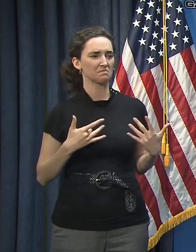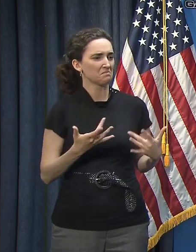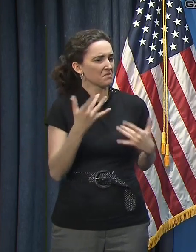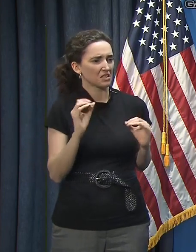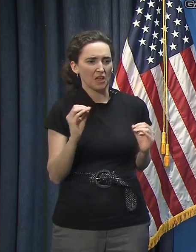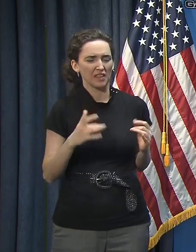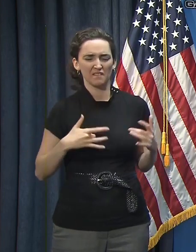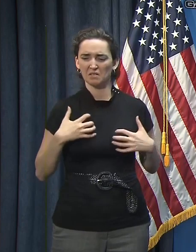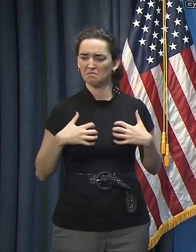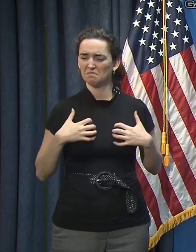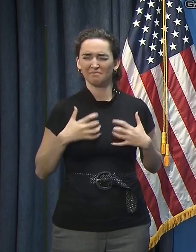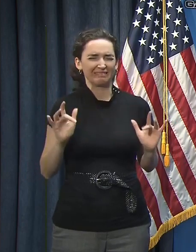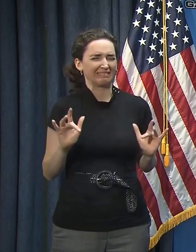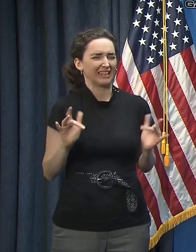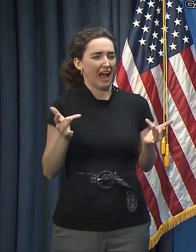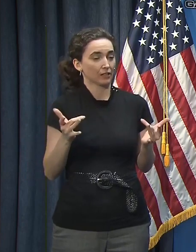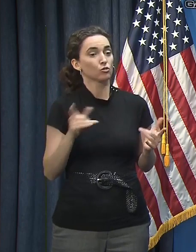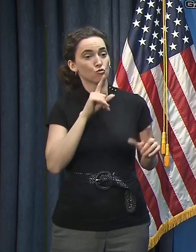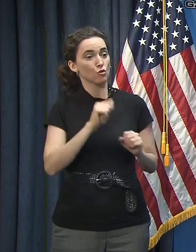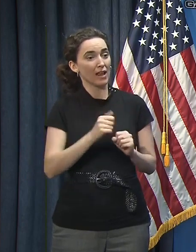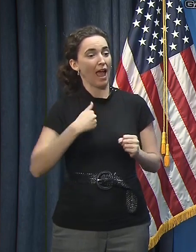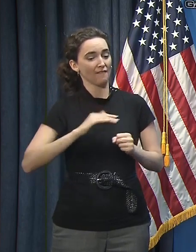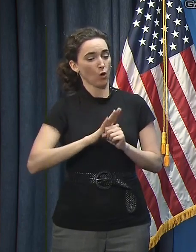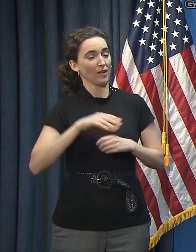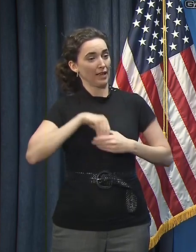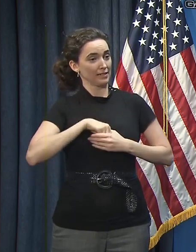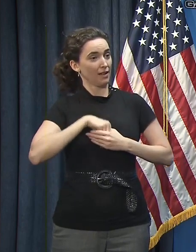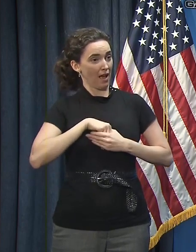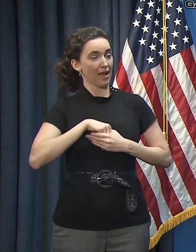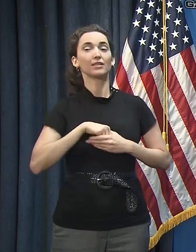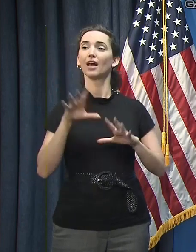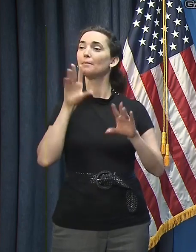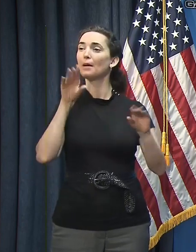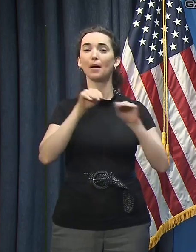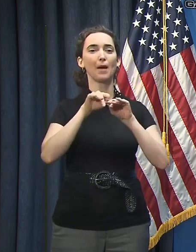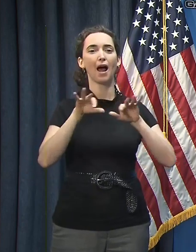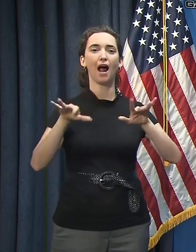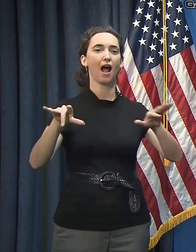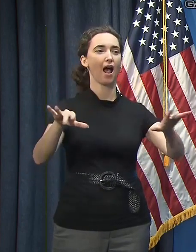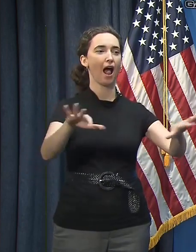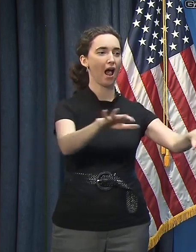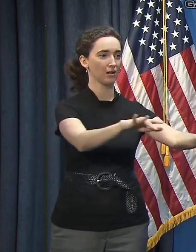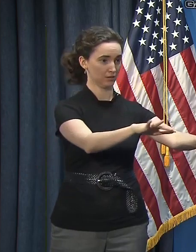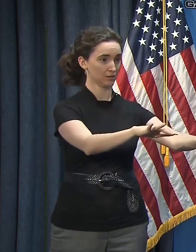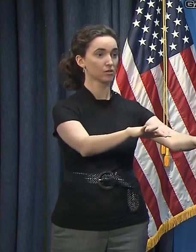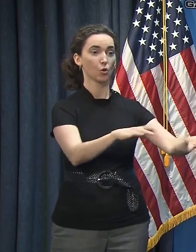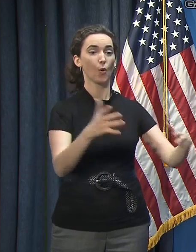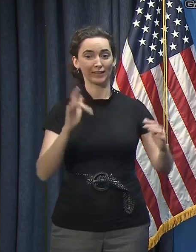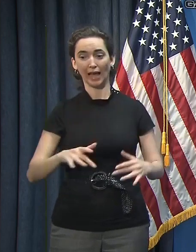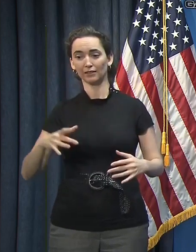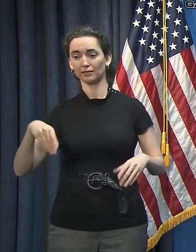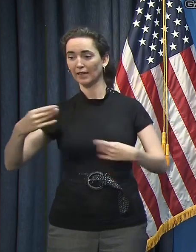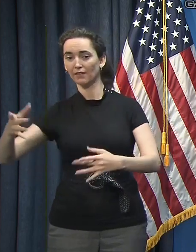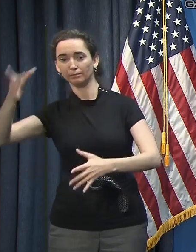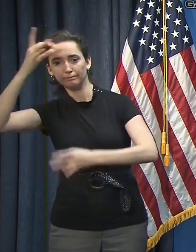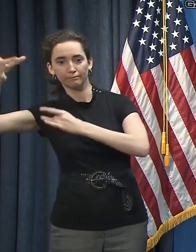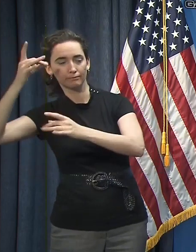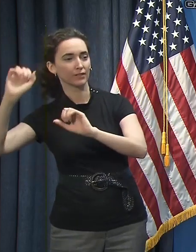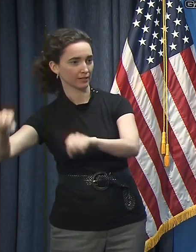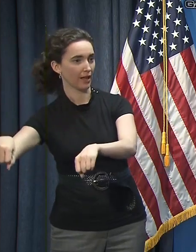they're COVID-19 positive and producing shedding virus, I should say, which means they're contagious. And so